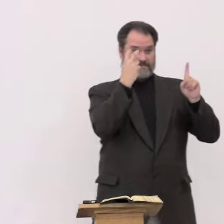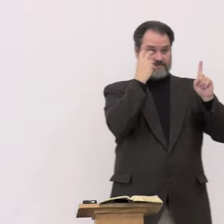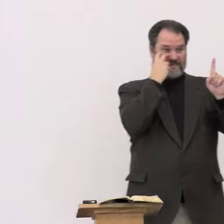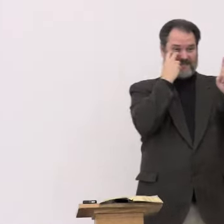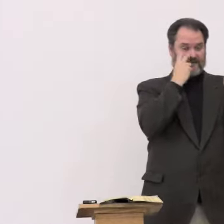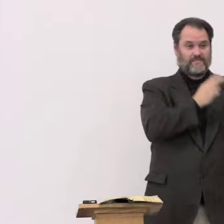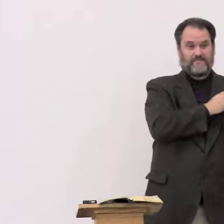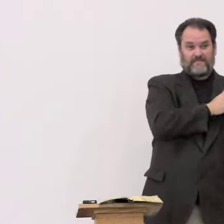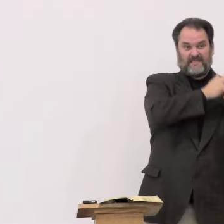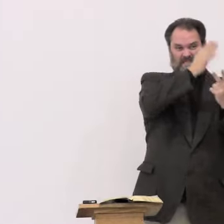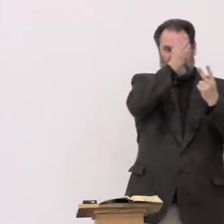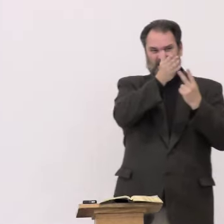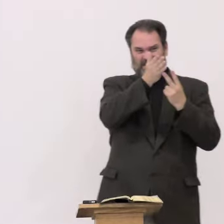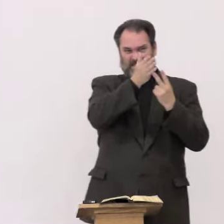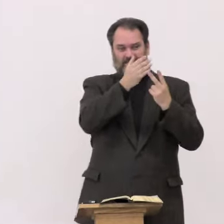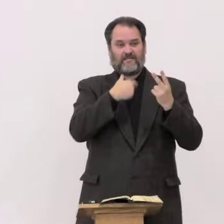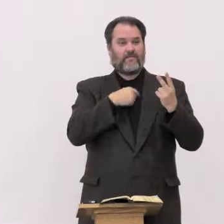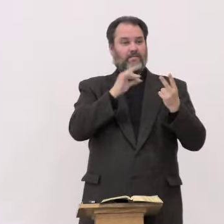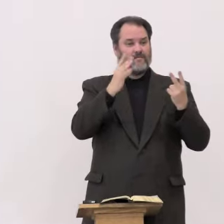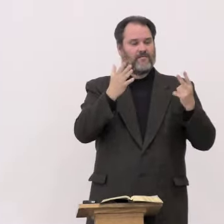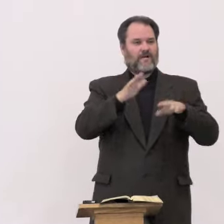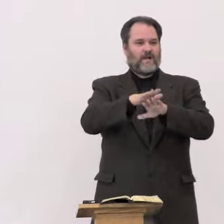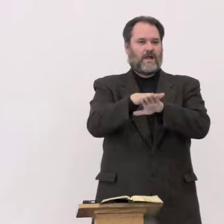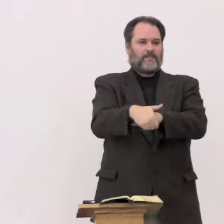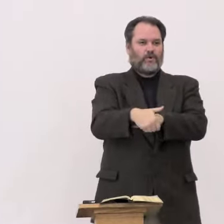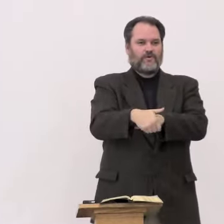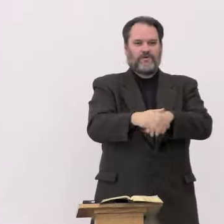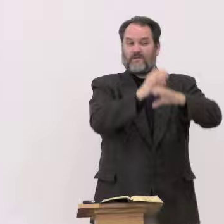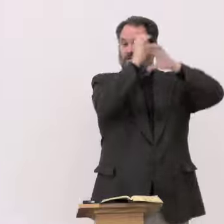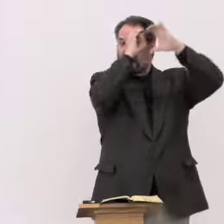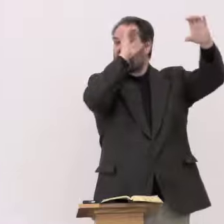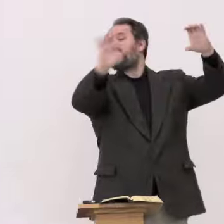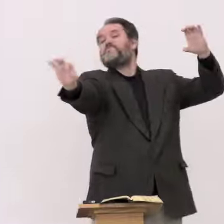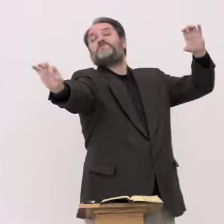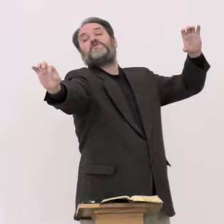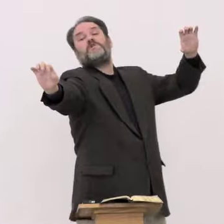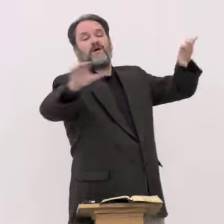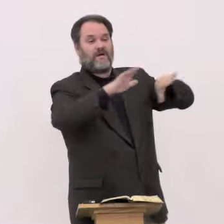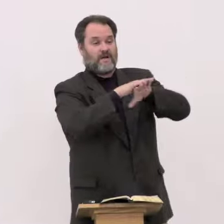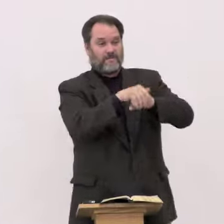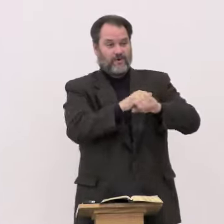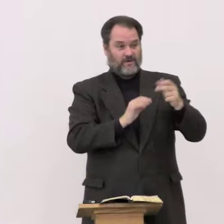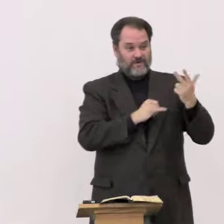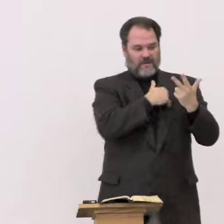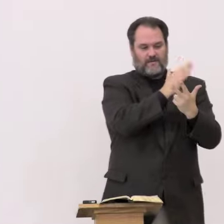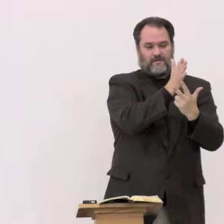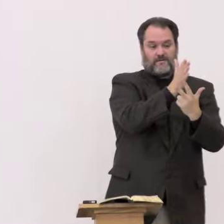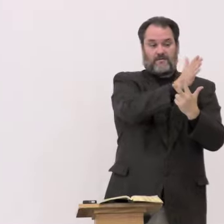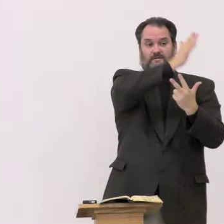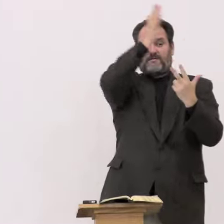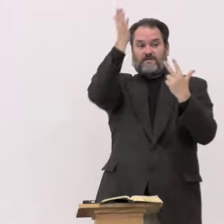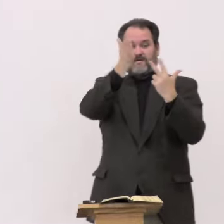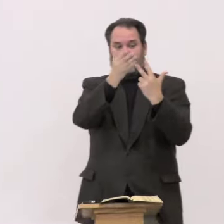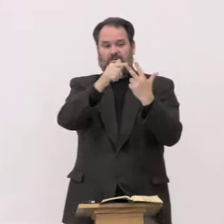because there might be a different meaning to it. So, something else about, you know, being a hypocrite